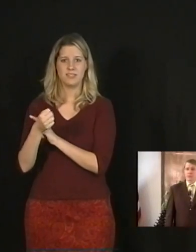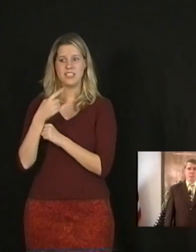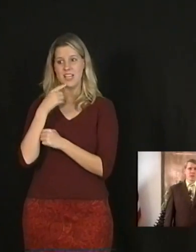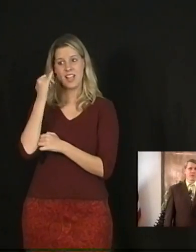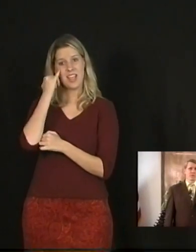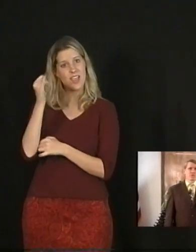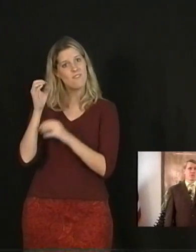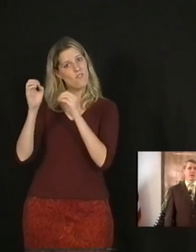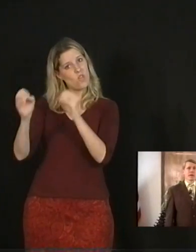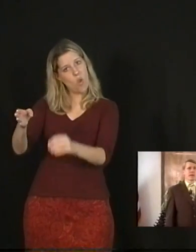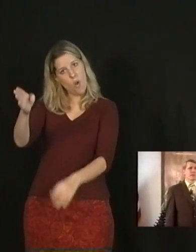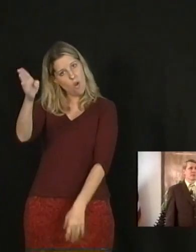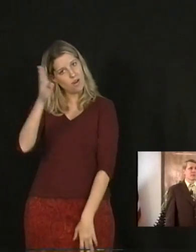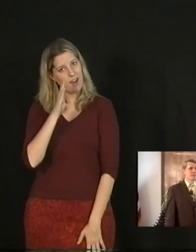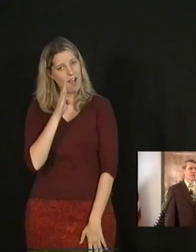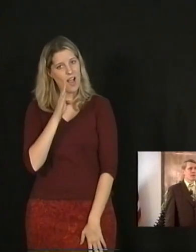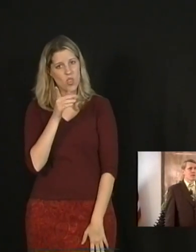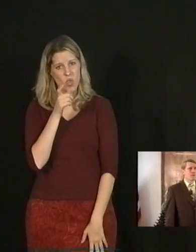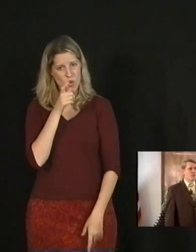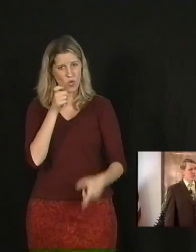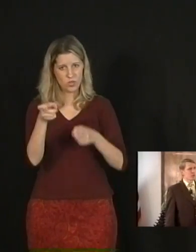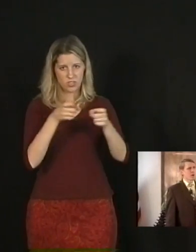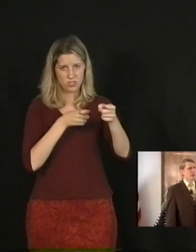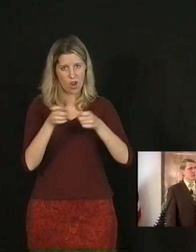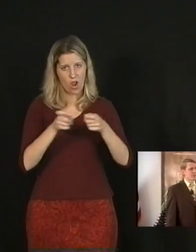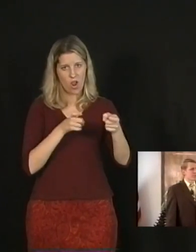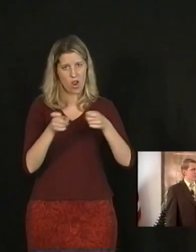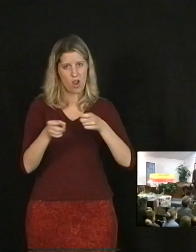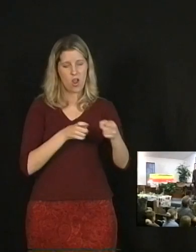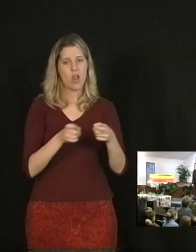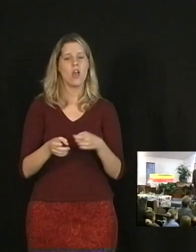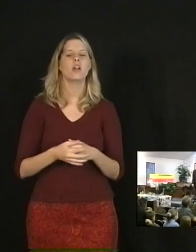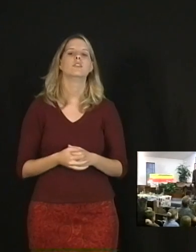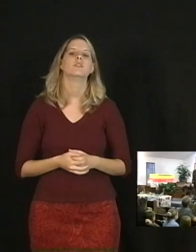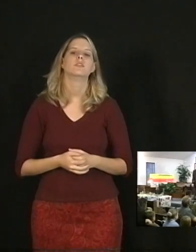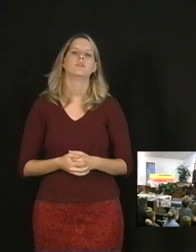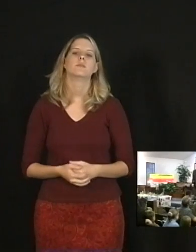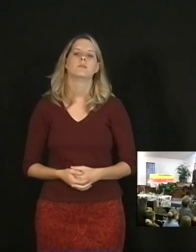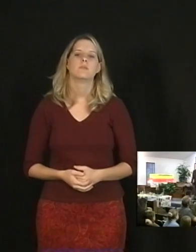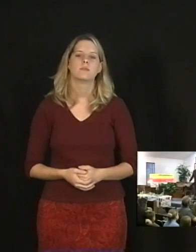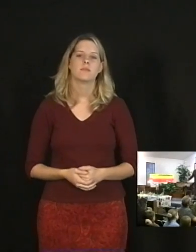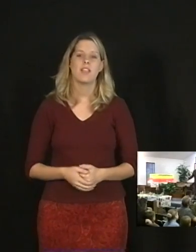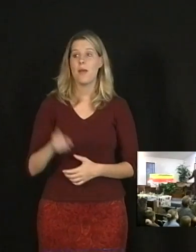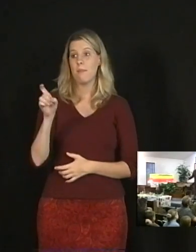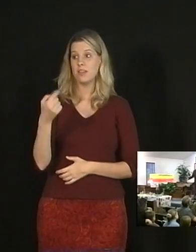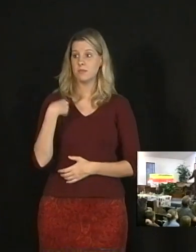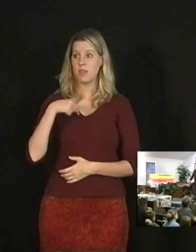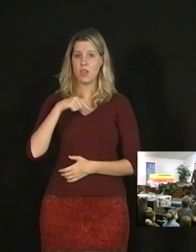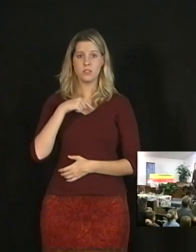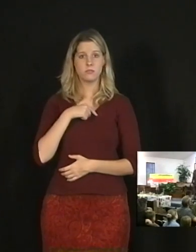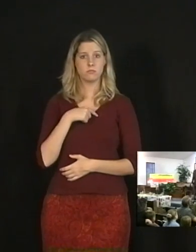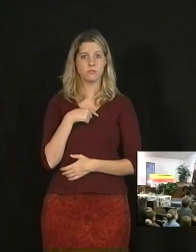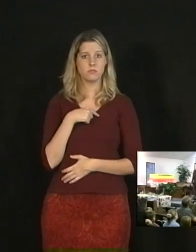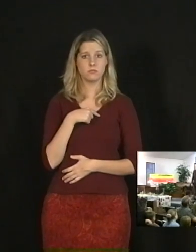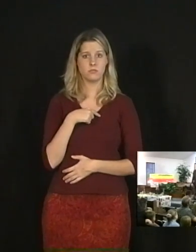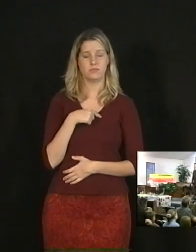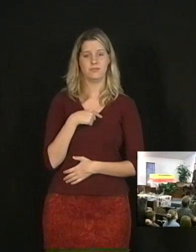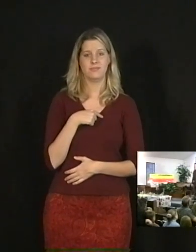They said, well, if there's no God, who's in charge? Well, it must be